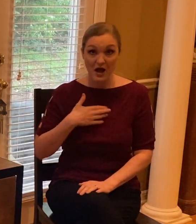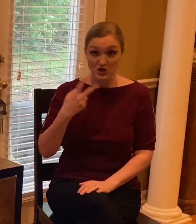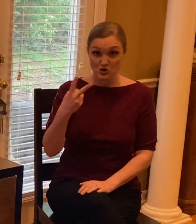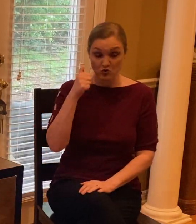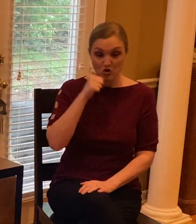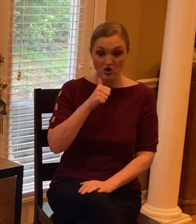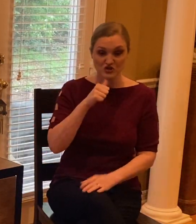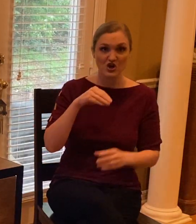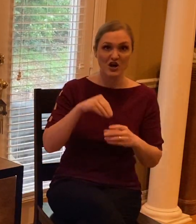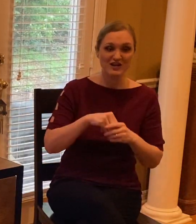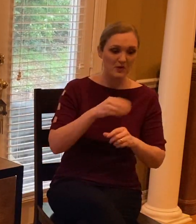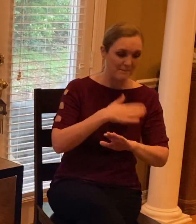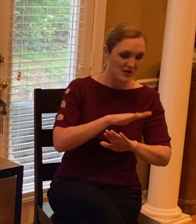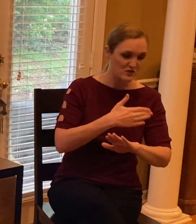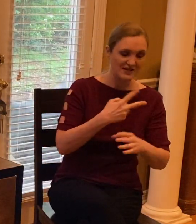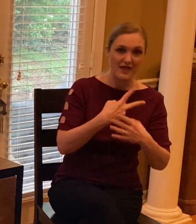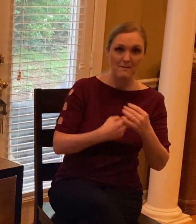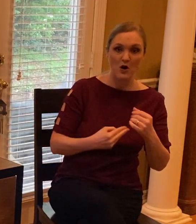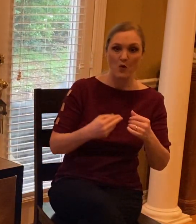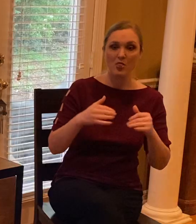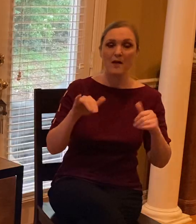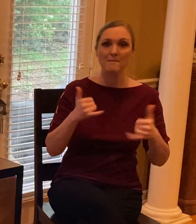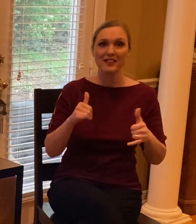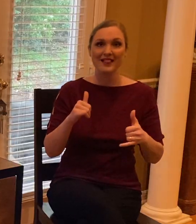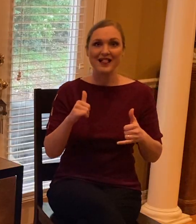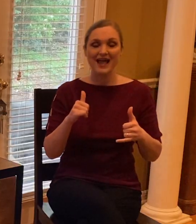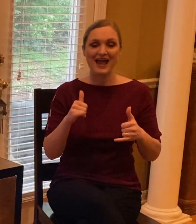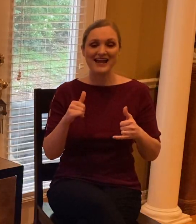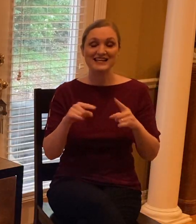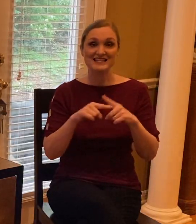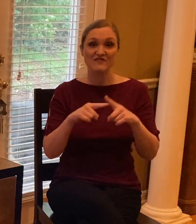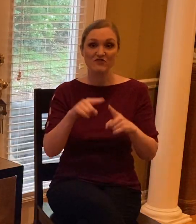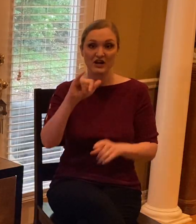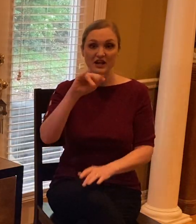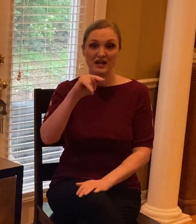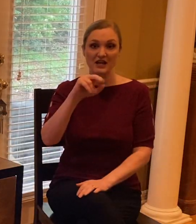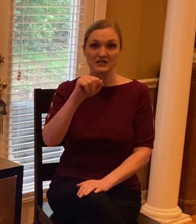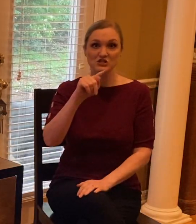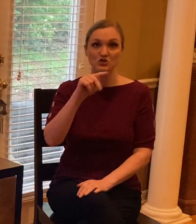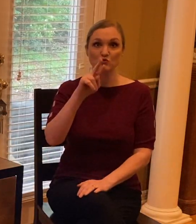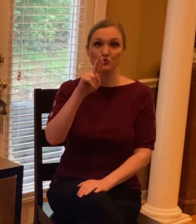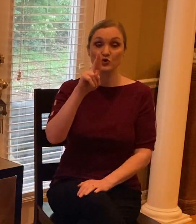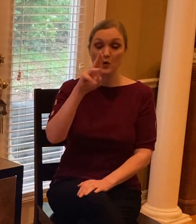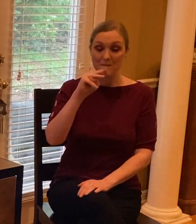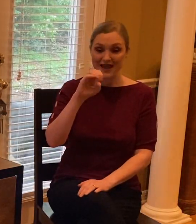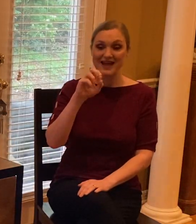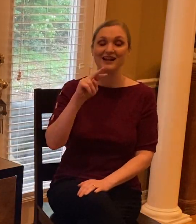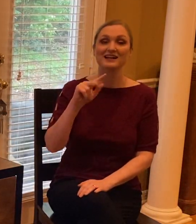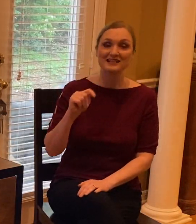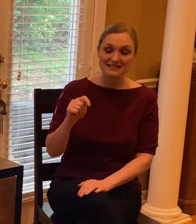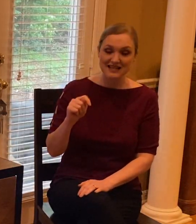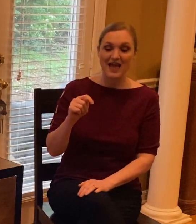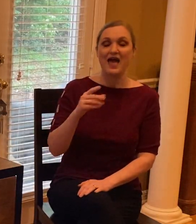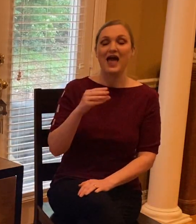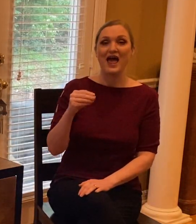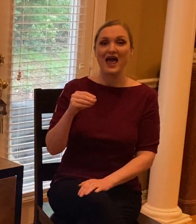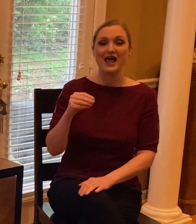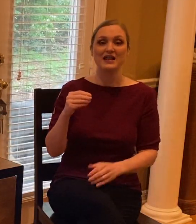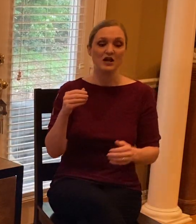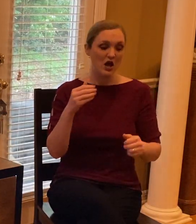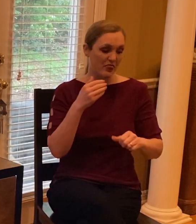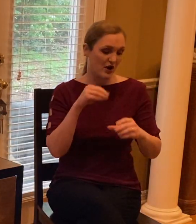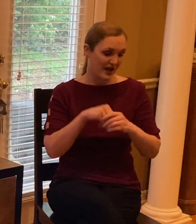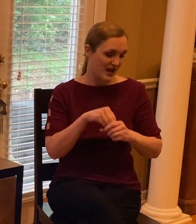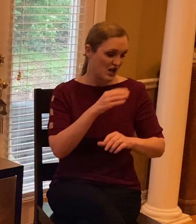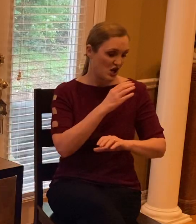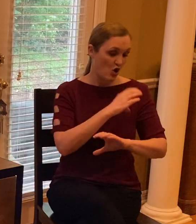are really into music. They both play multiple instruments. They have all kinds of lessons and concerts. They're both in chorus and have, at least prior